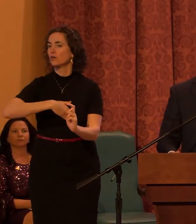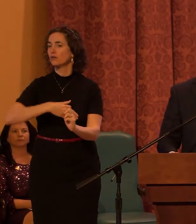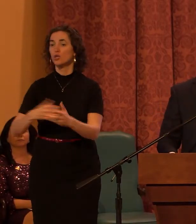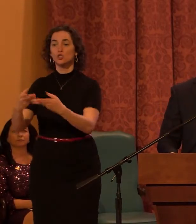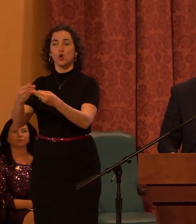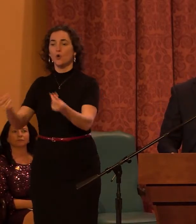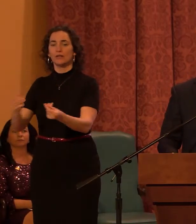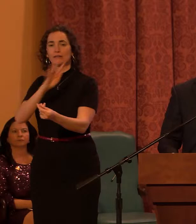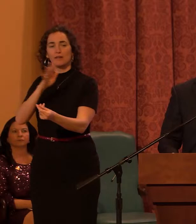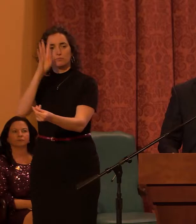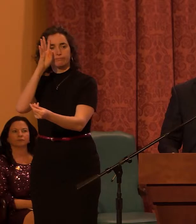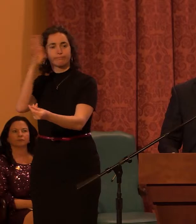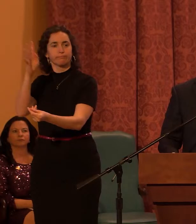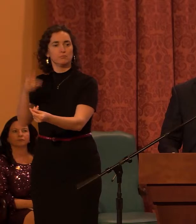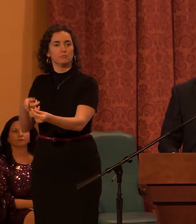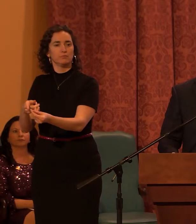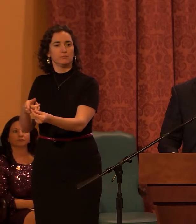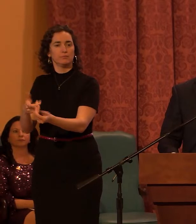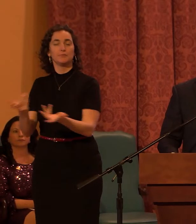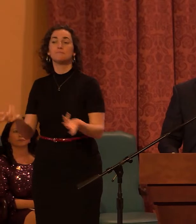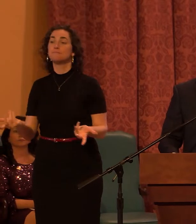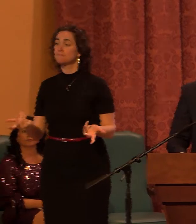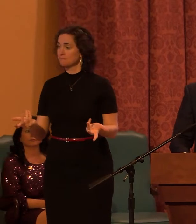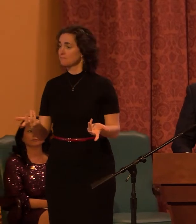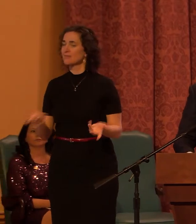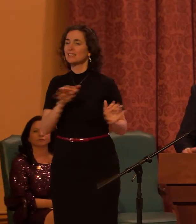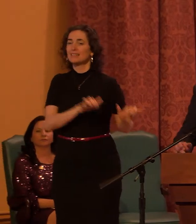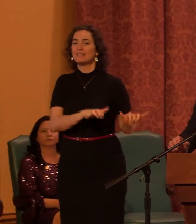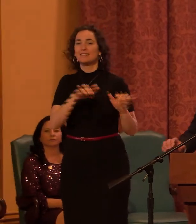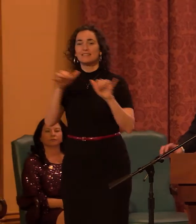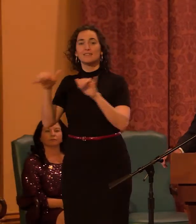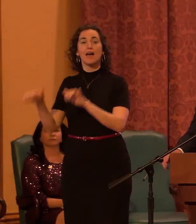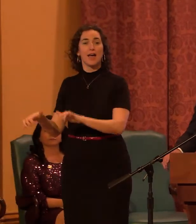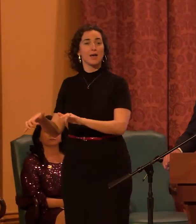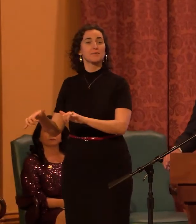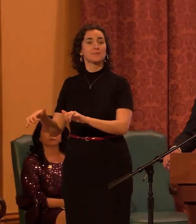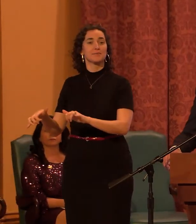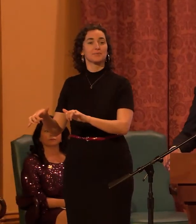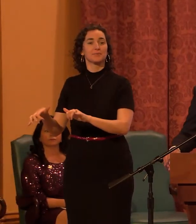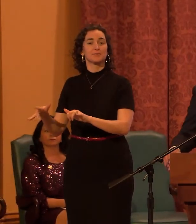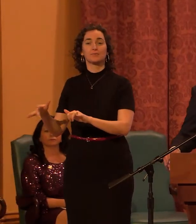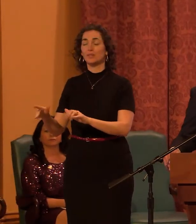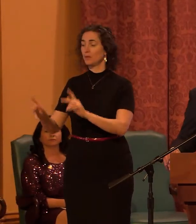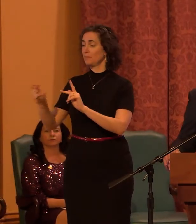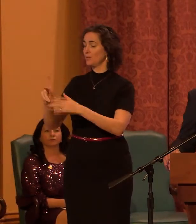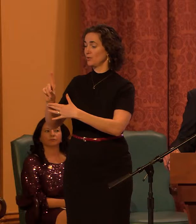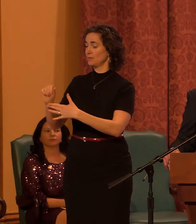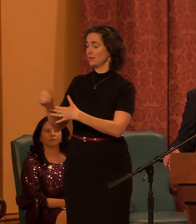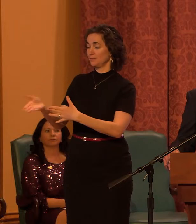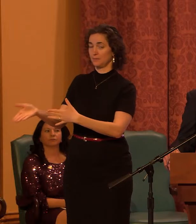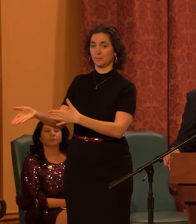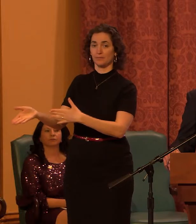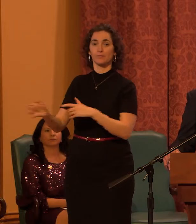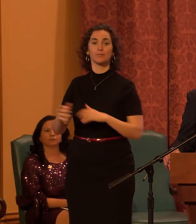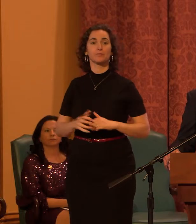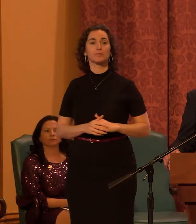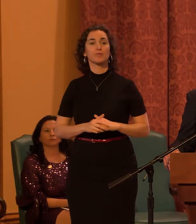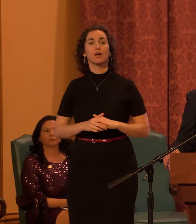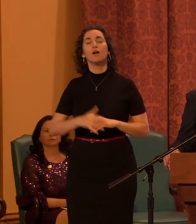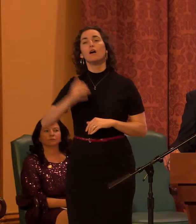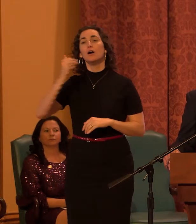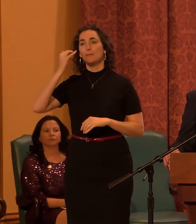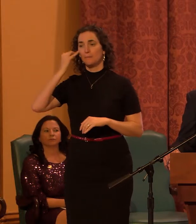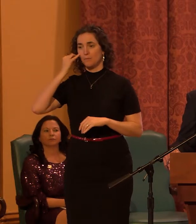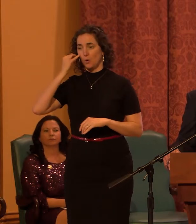solutions that we never contemplate. Well, the same thing is true with people with disabilities. If